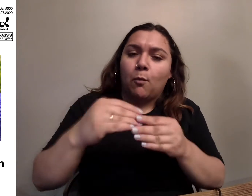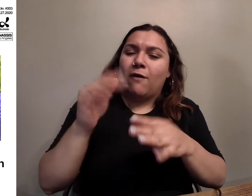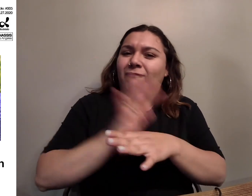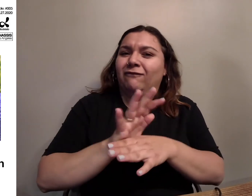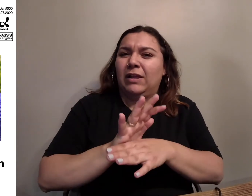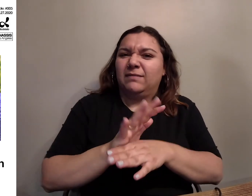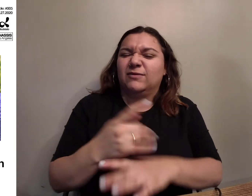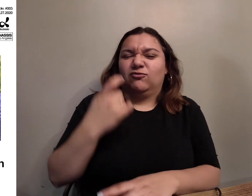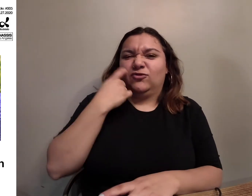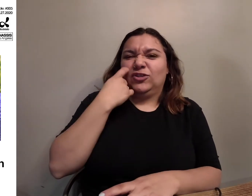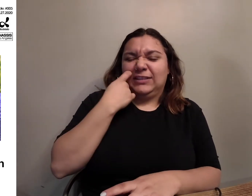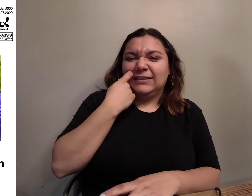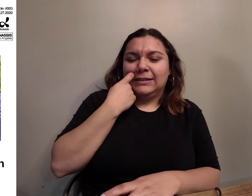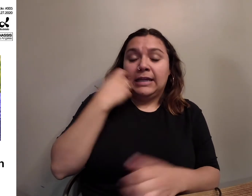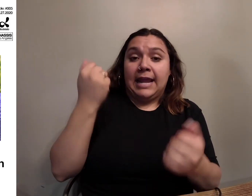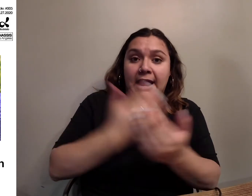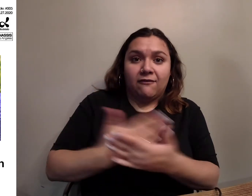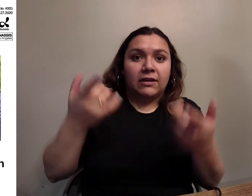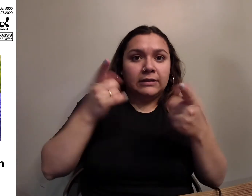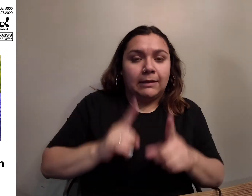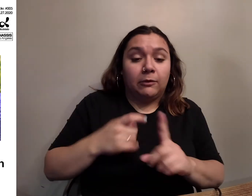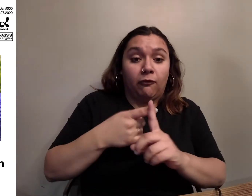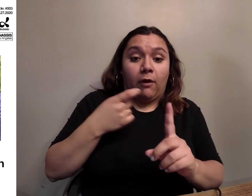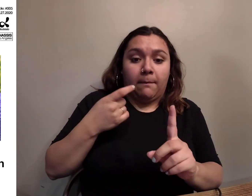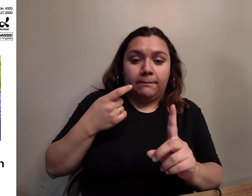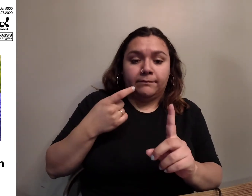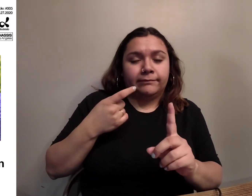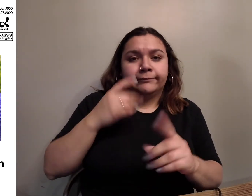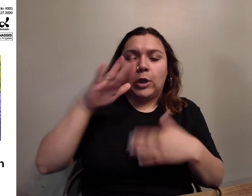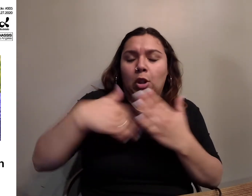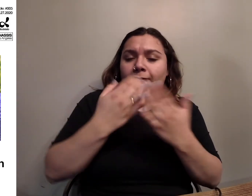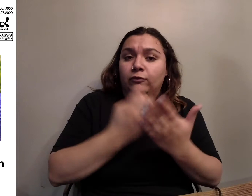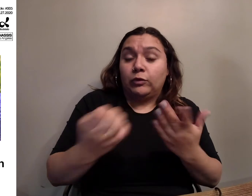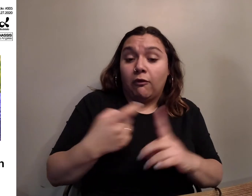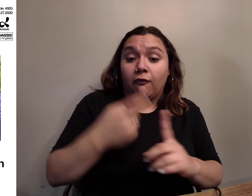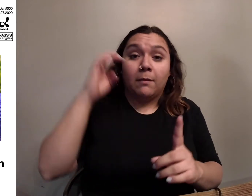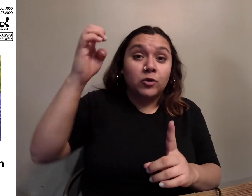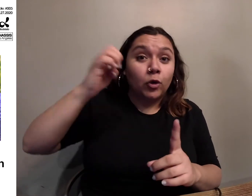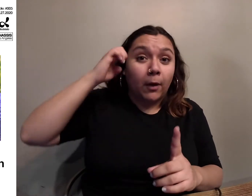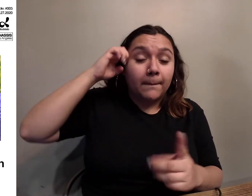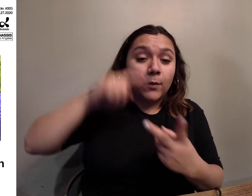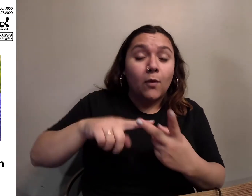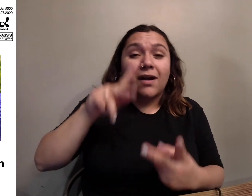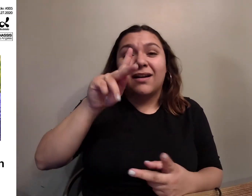there recently, everything that's either come in from Europe or Kenya,